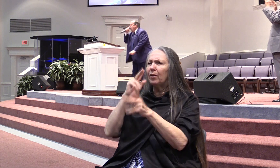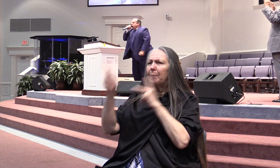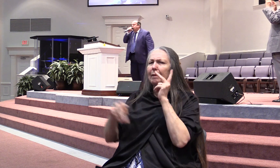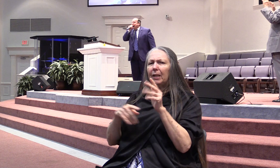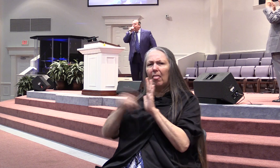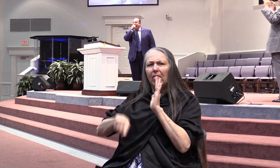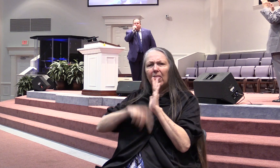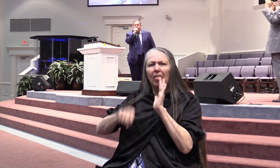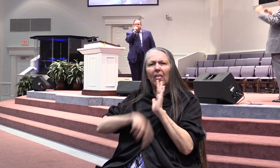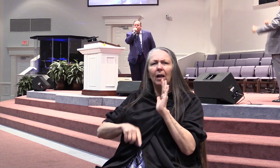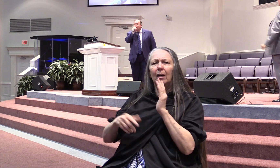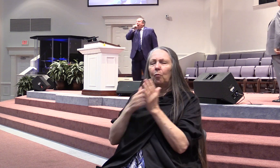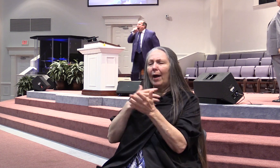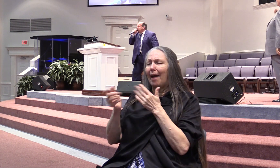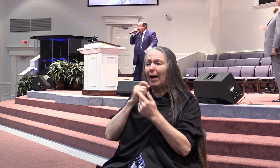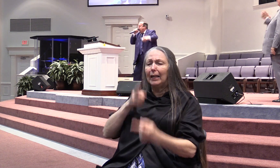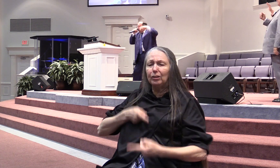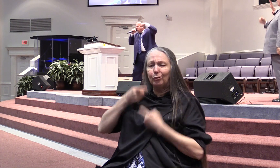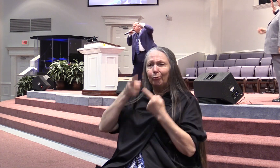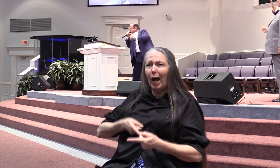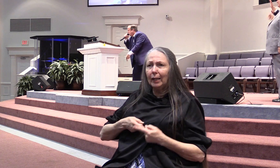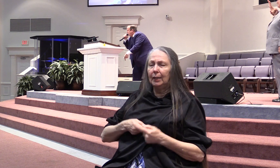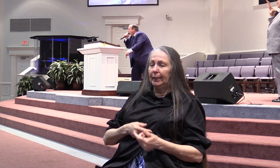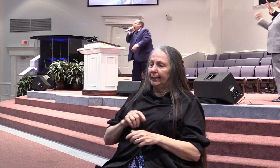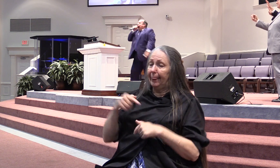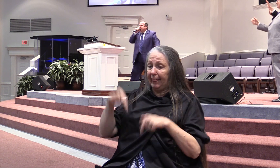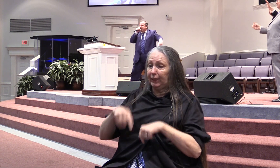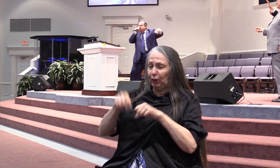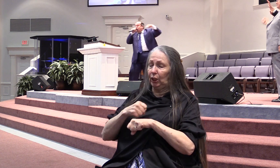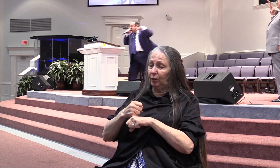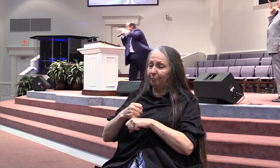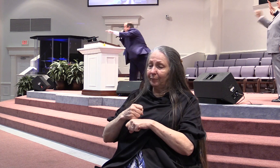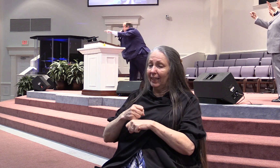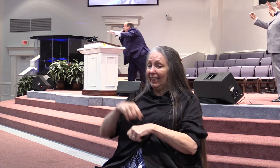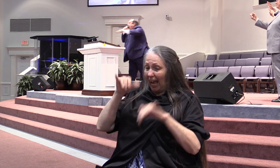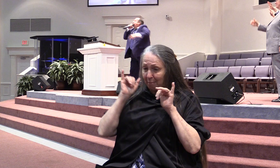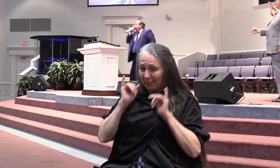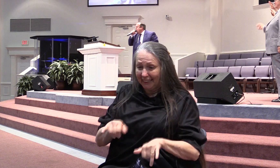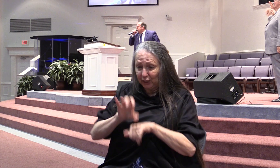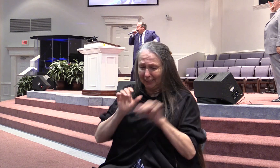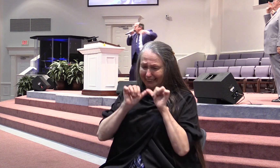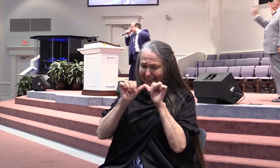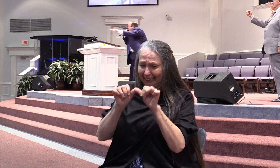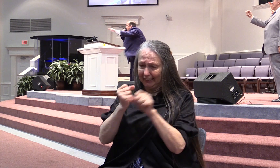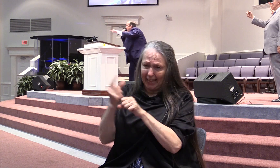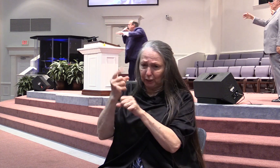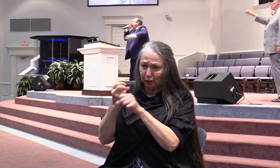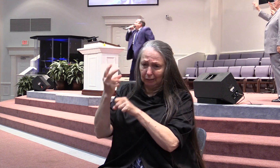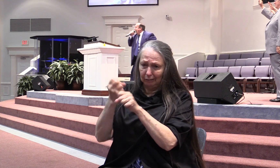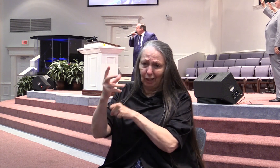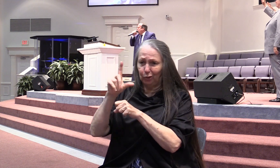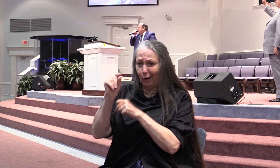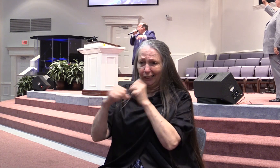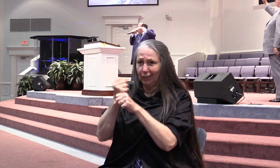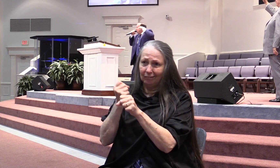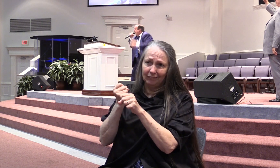say, no matter what I go through, I'm going to be in the church this year. I'll be in the church next year. I'm going to be here in 20 years.